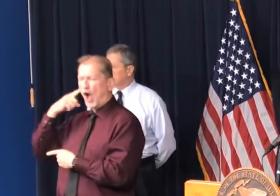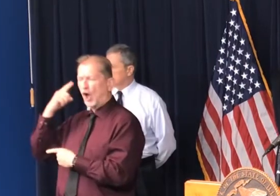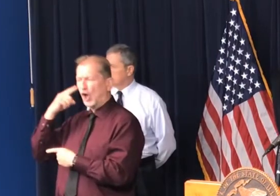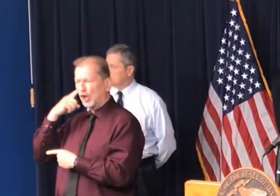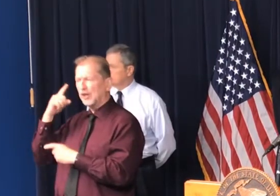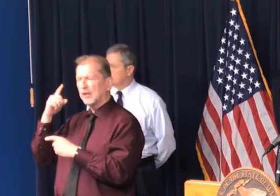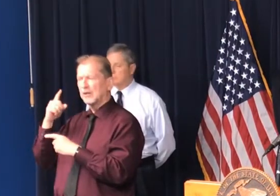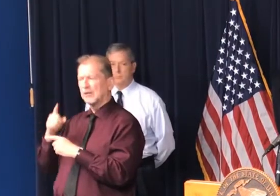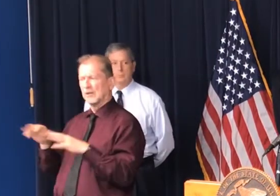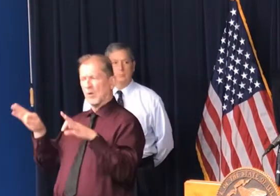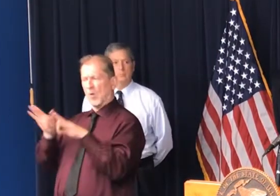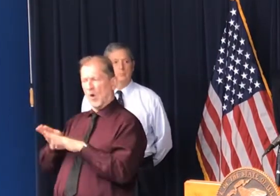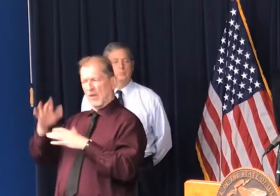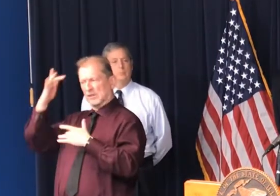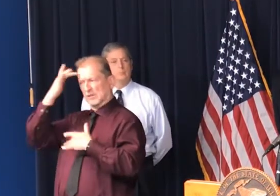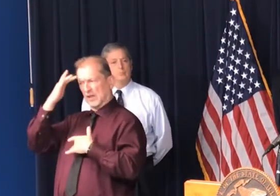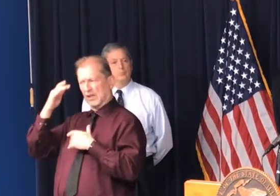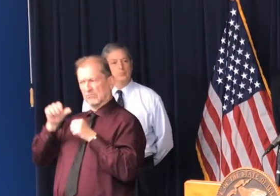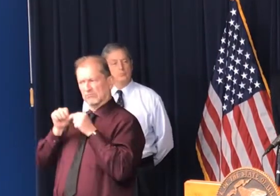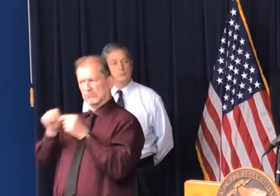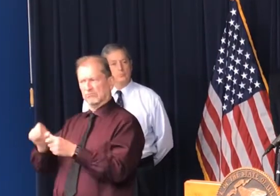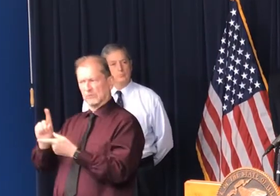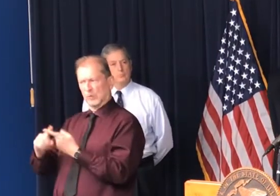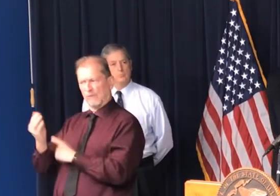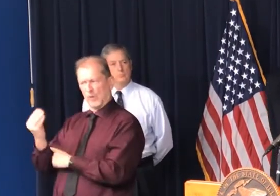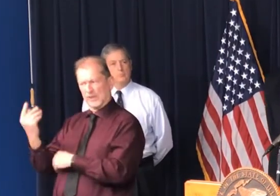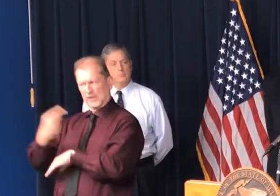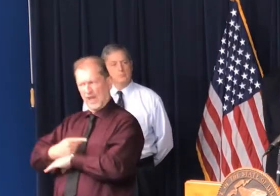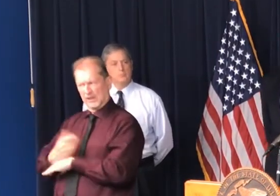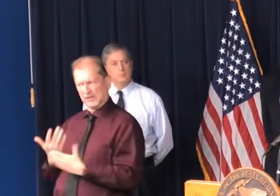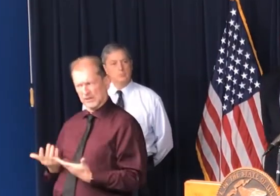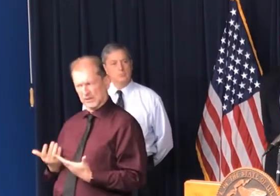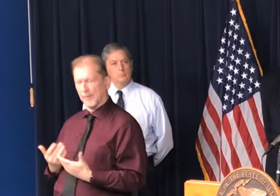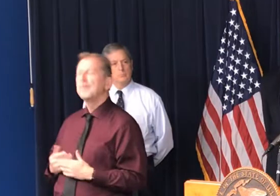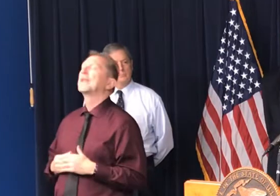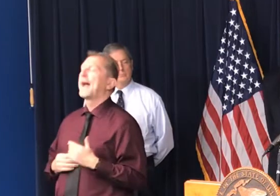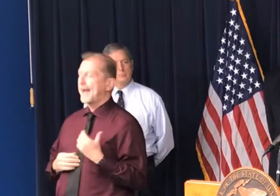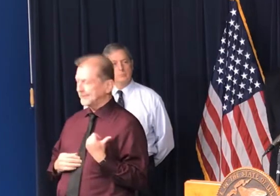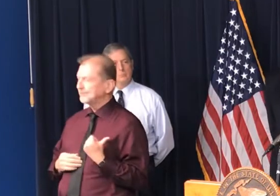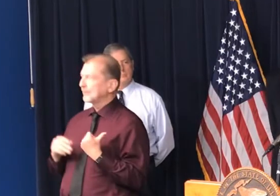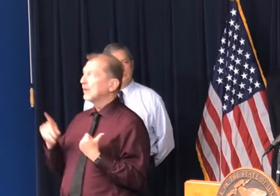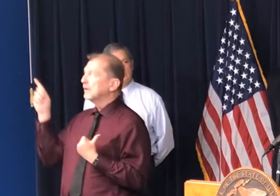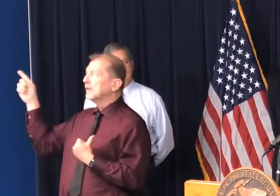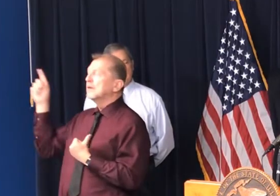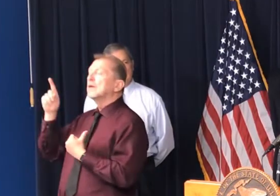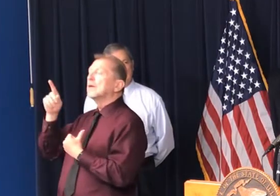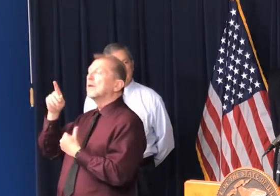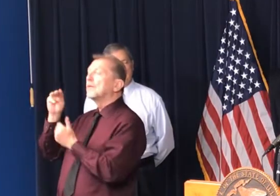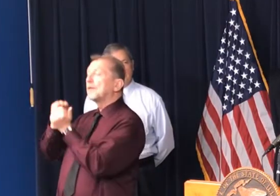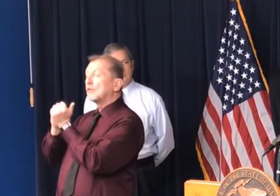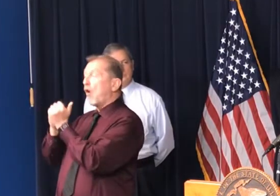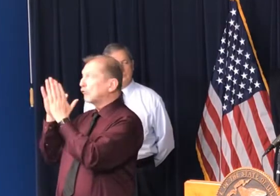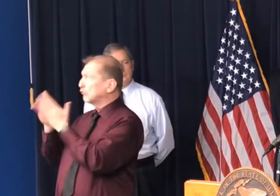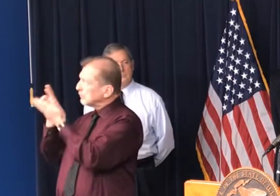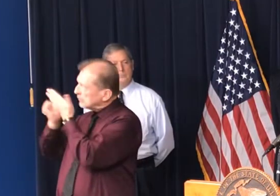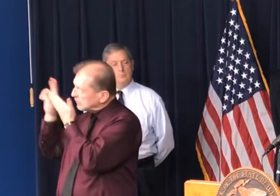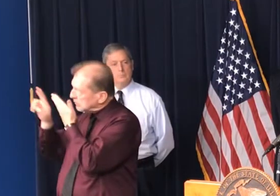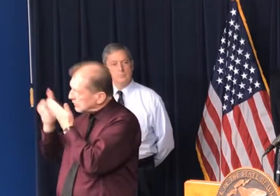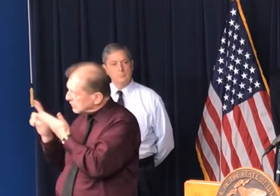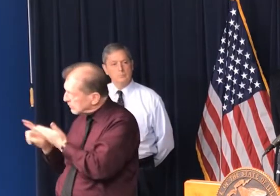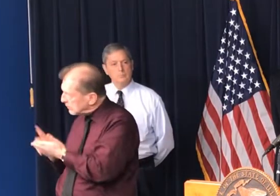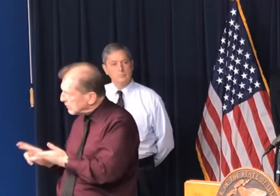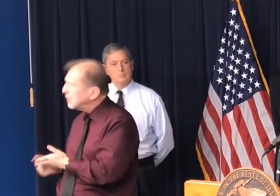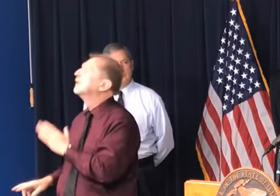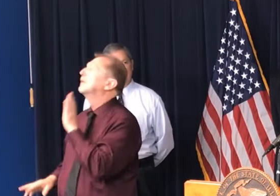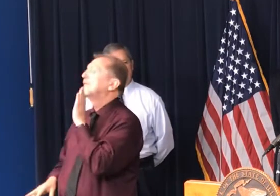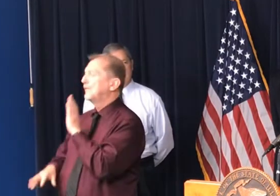contagious and can be spread for 14 days? Yeah. So we are following CDC's guidance. As we get more information globally about